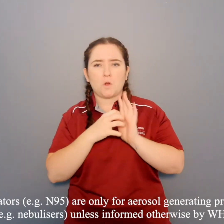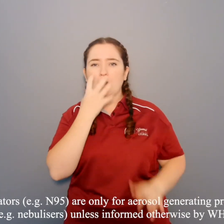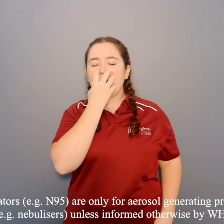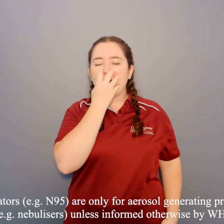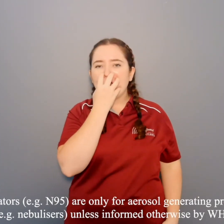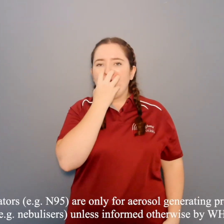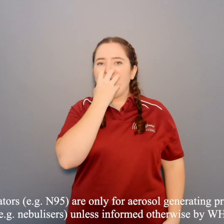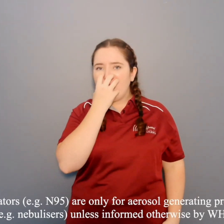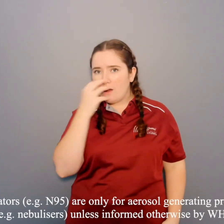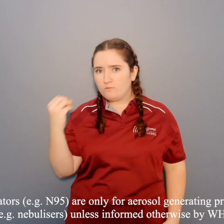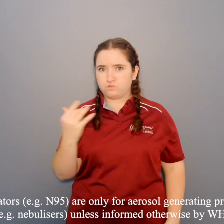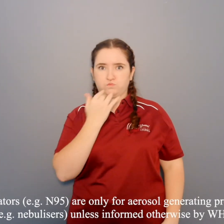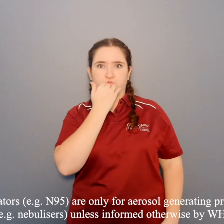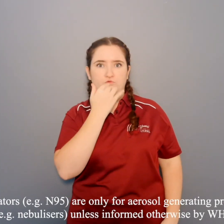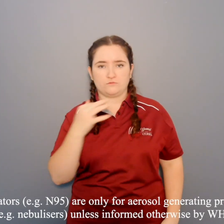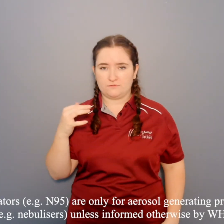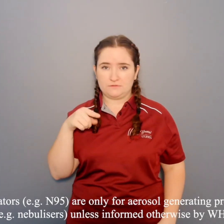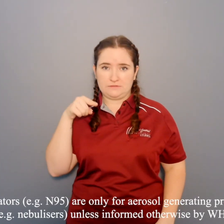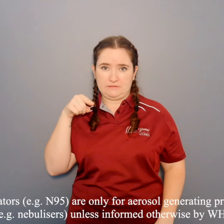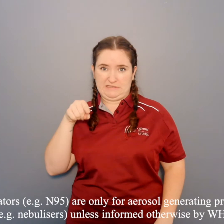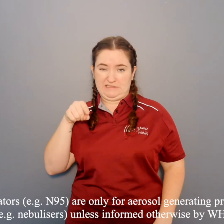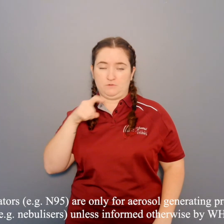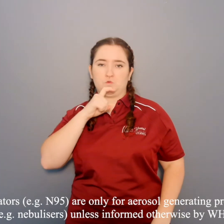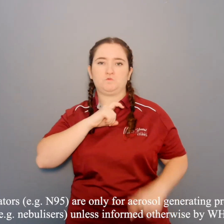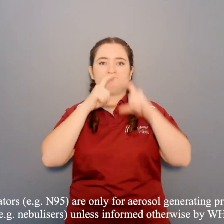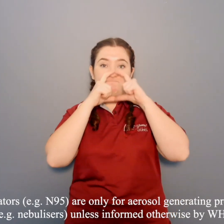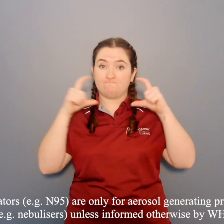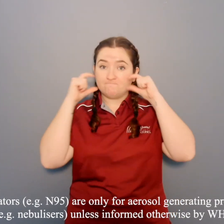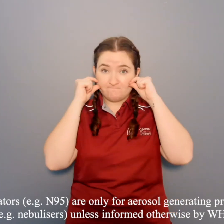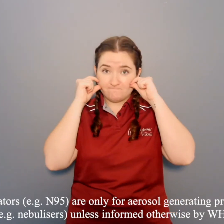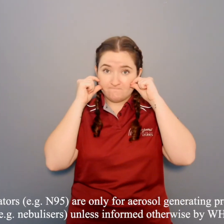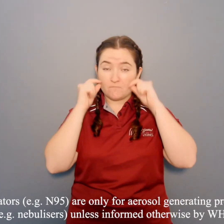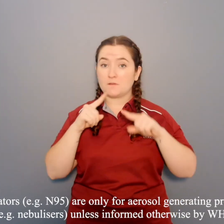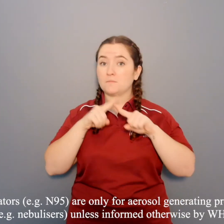nebulizers, unless informed otherwise by the WHO.